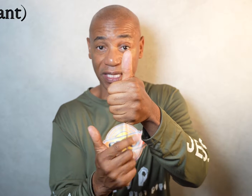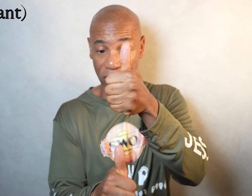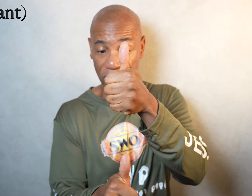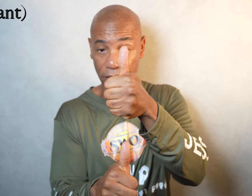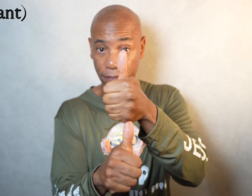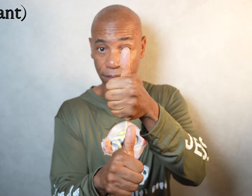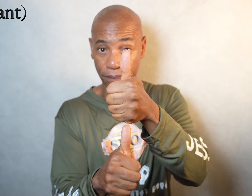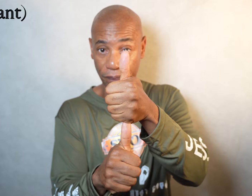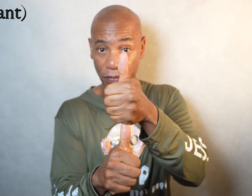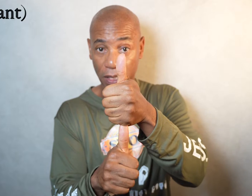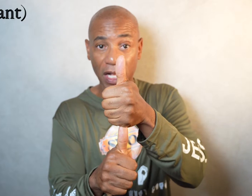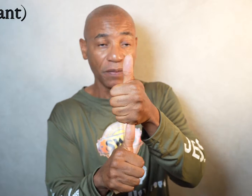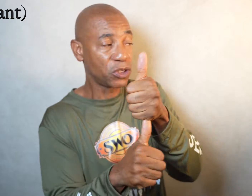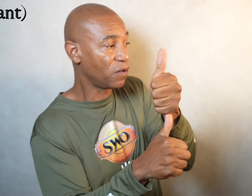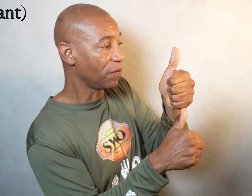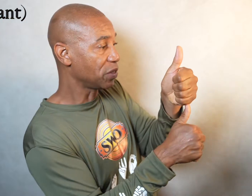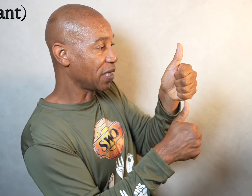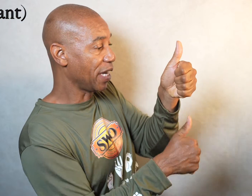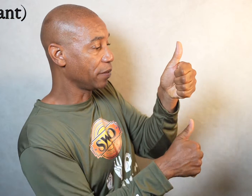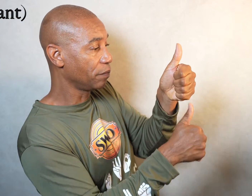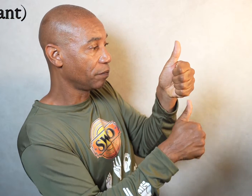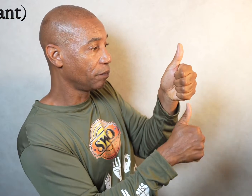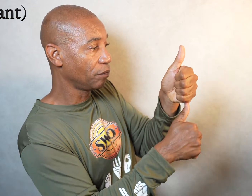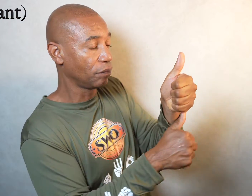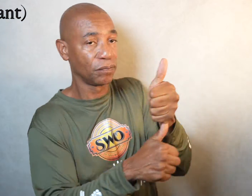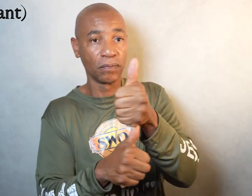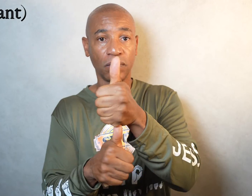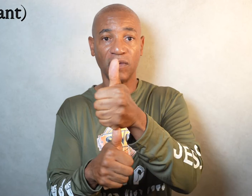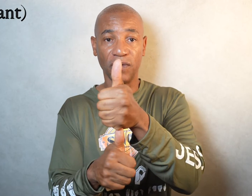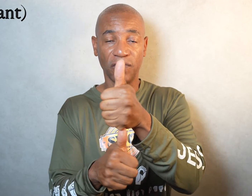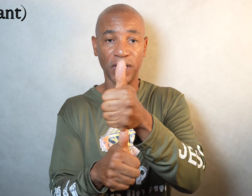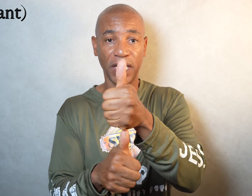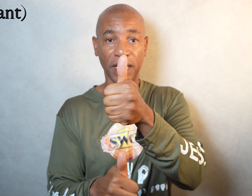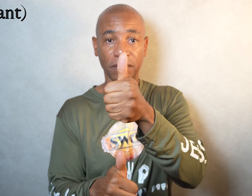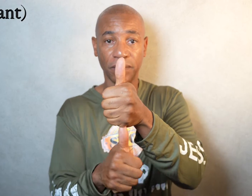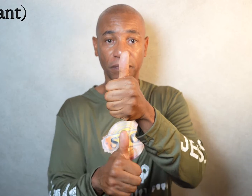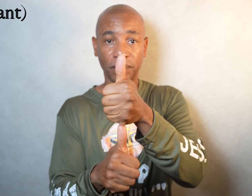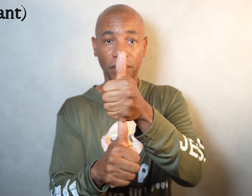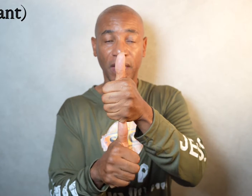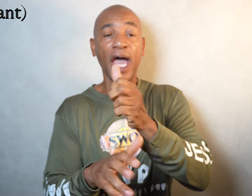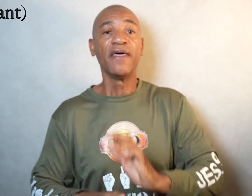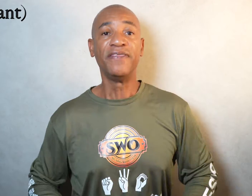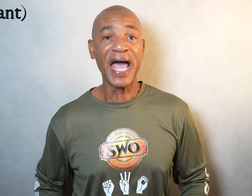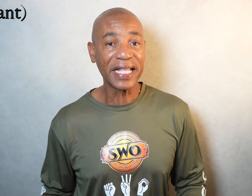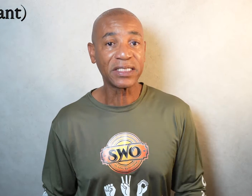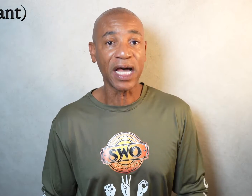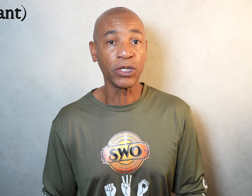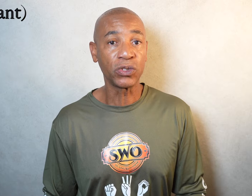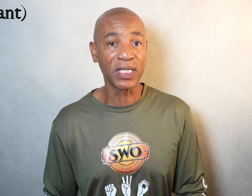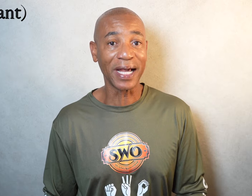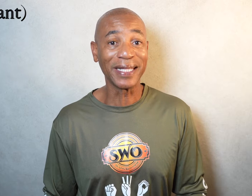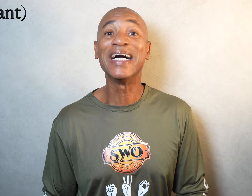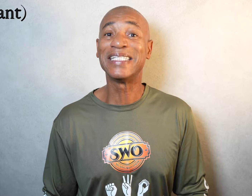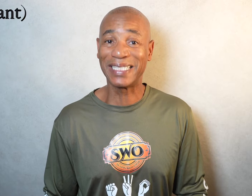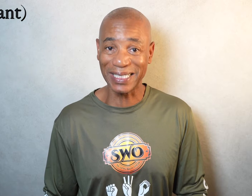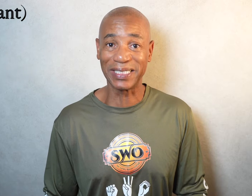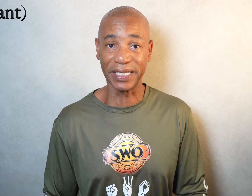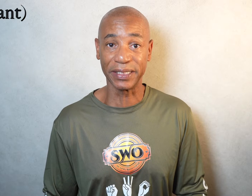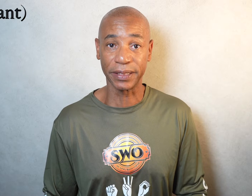this. Let me show you from the side, from the front again. That is how you sign assistant.